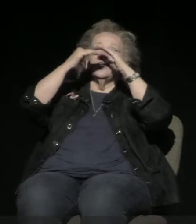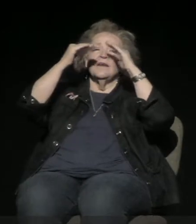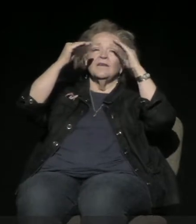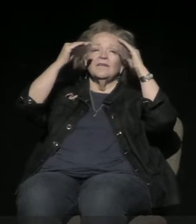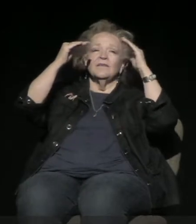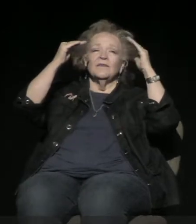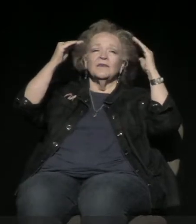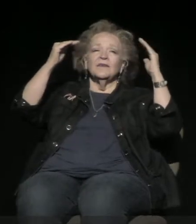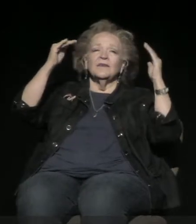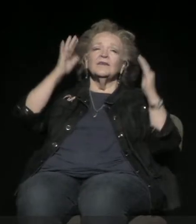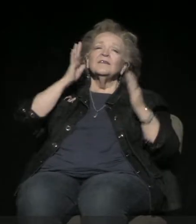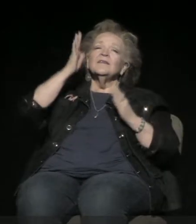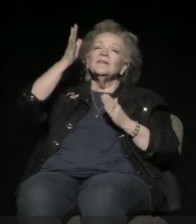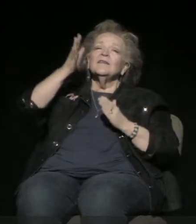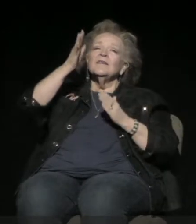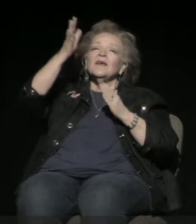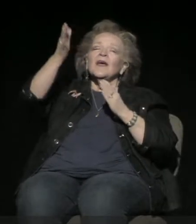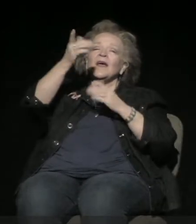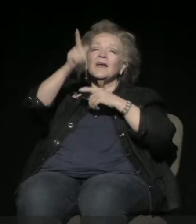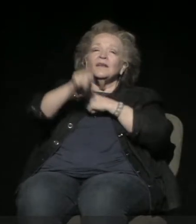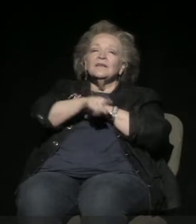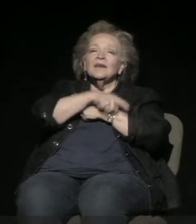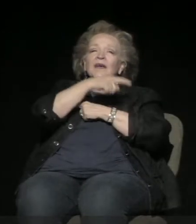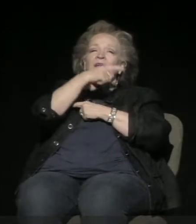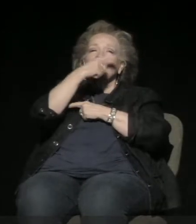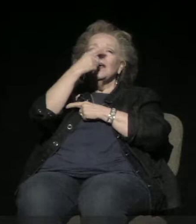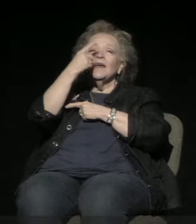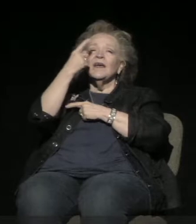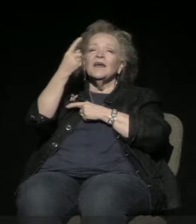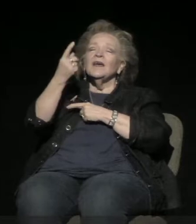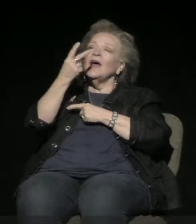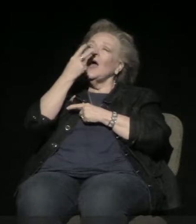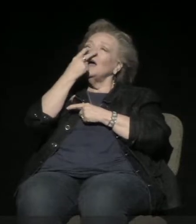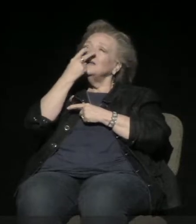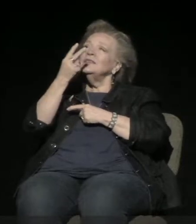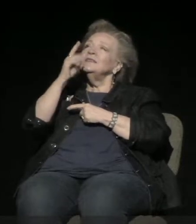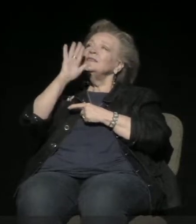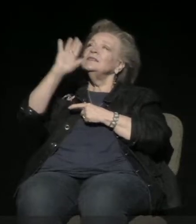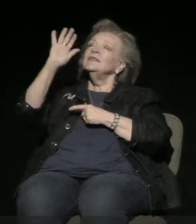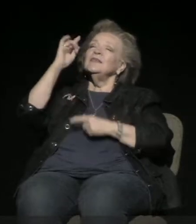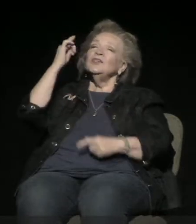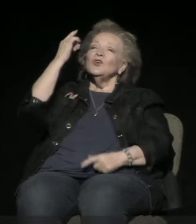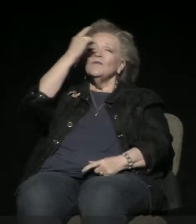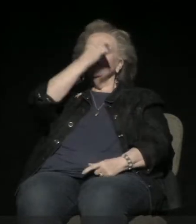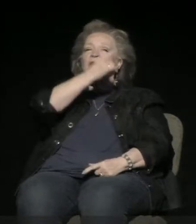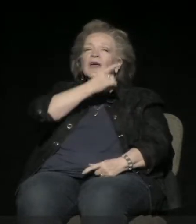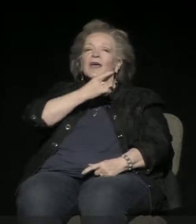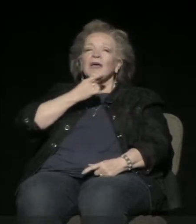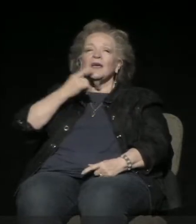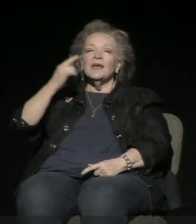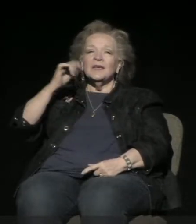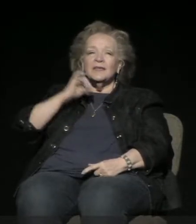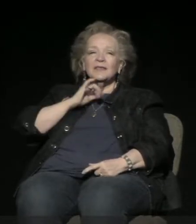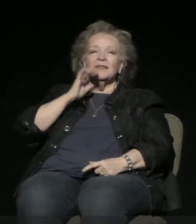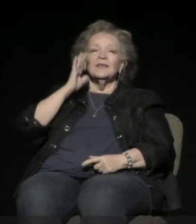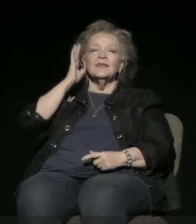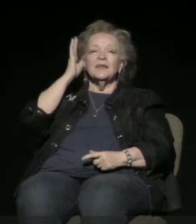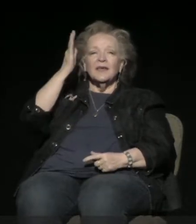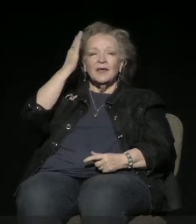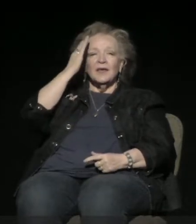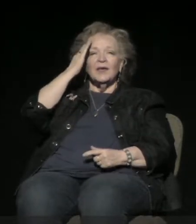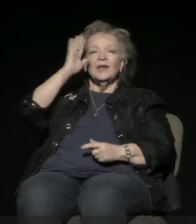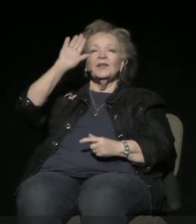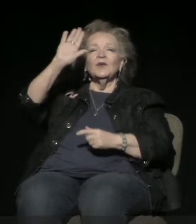That Glorious Day Till Your Face I'll See Ending